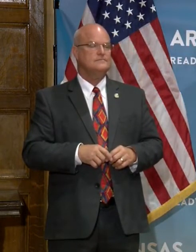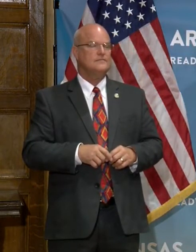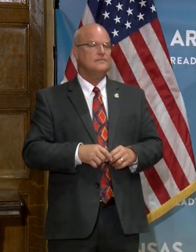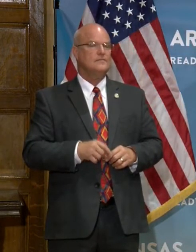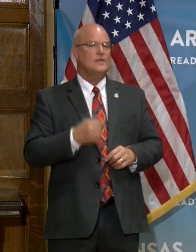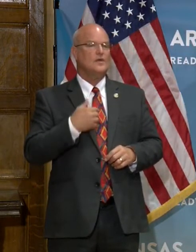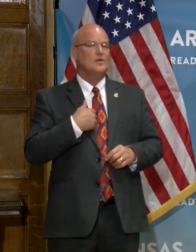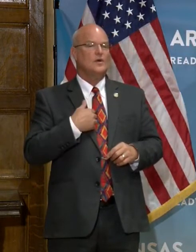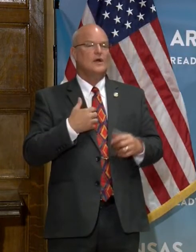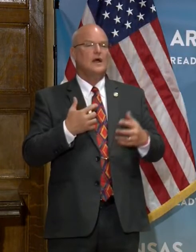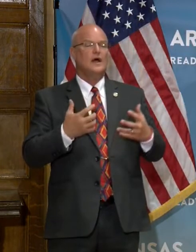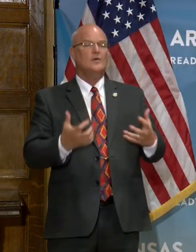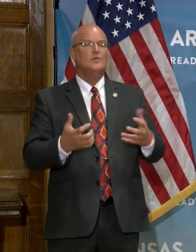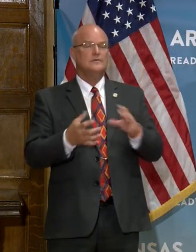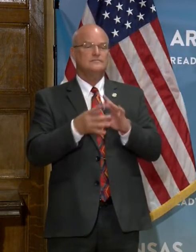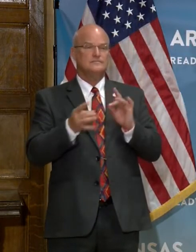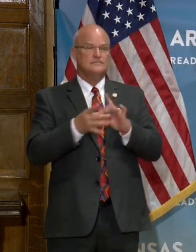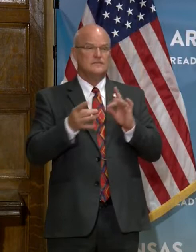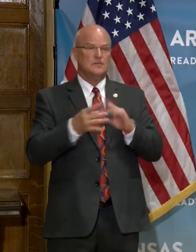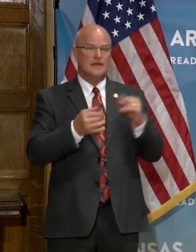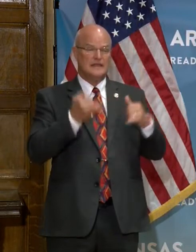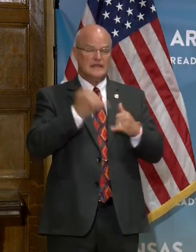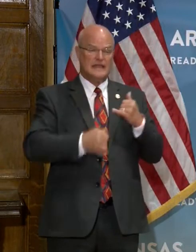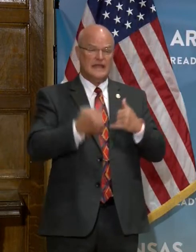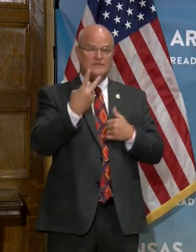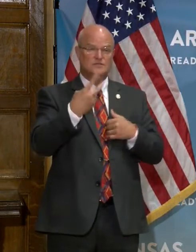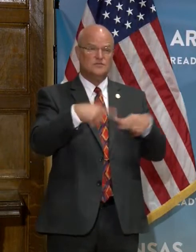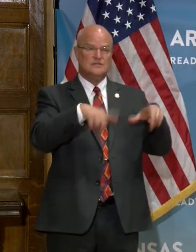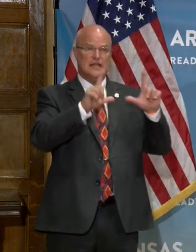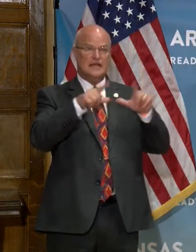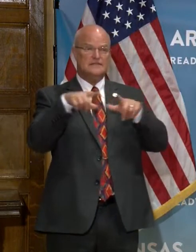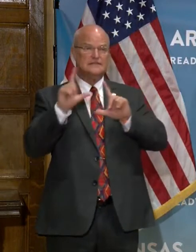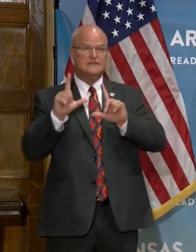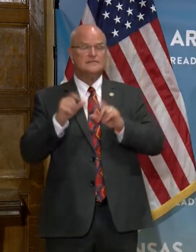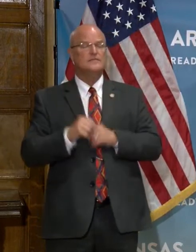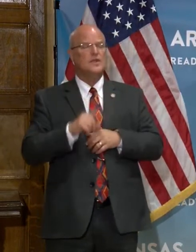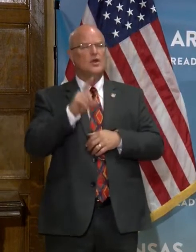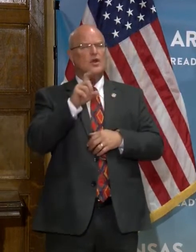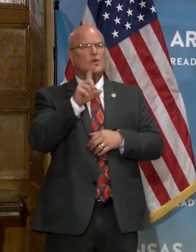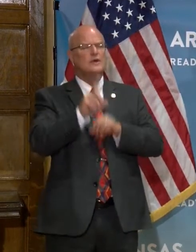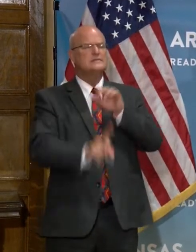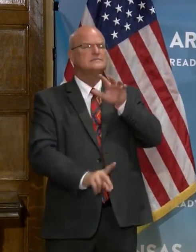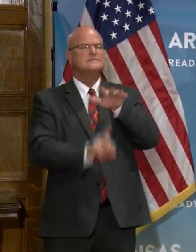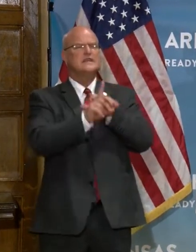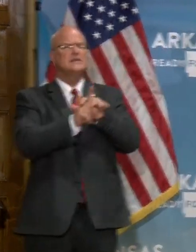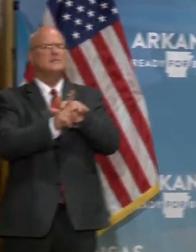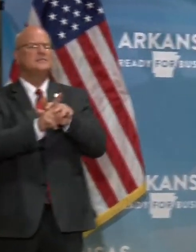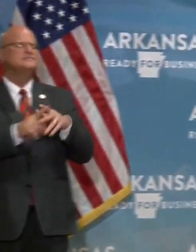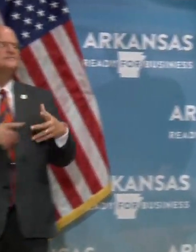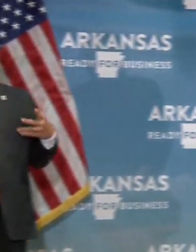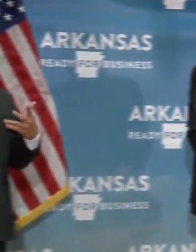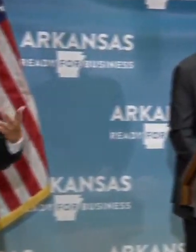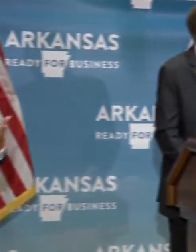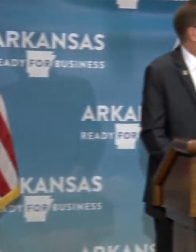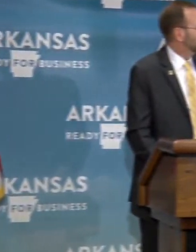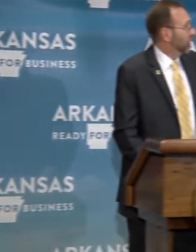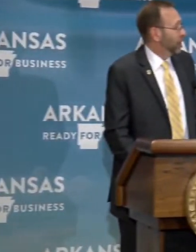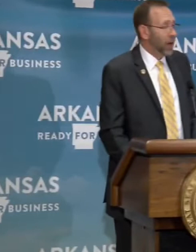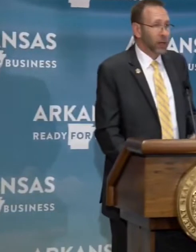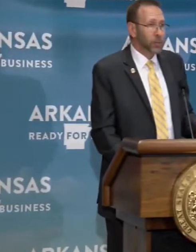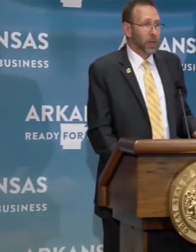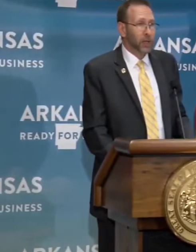What I wanted to go over on these last 2 slides, a question has come up, what percentage